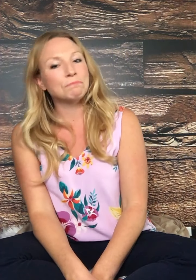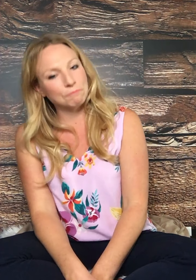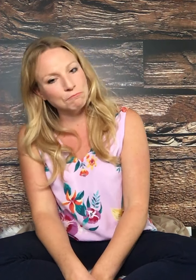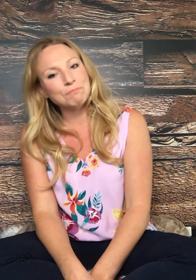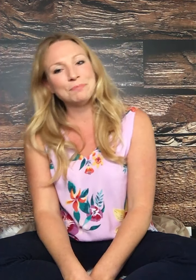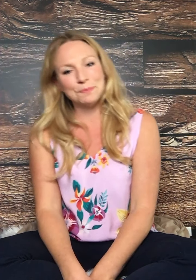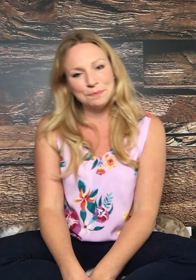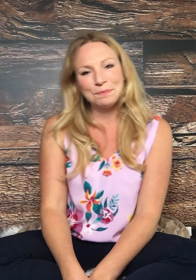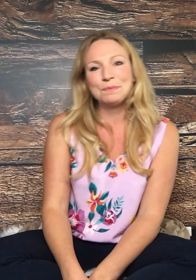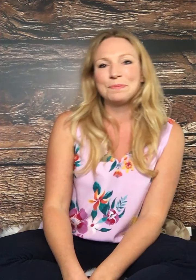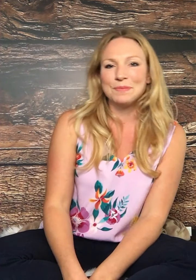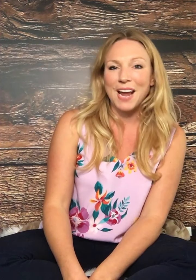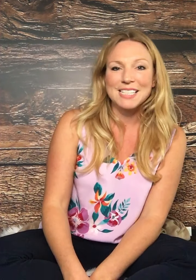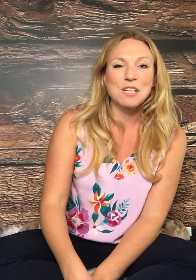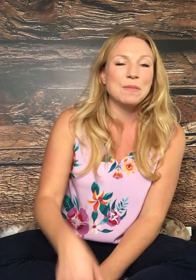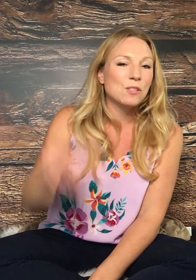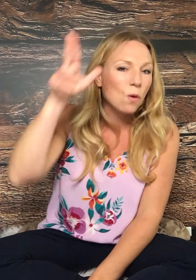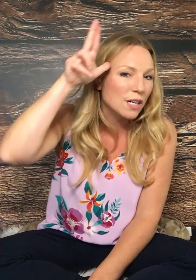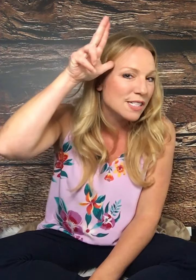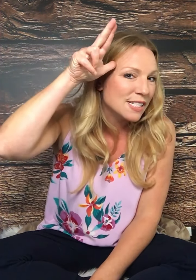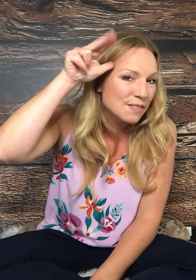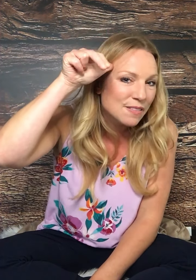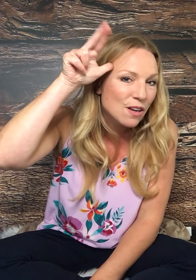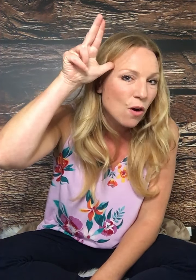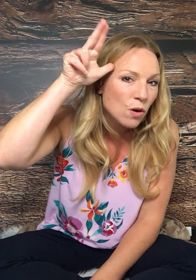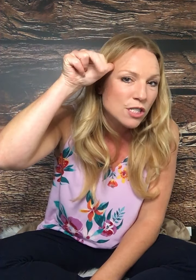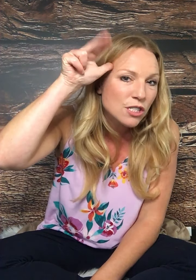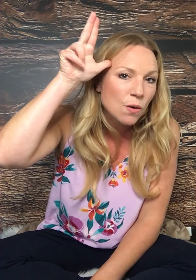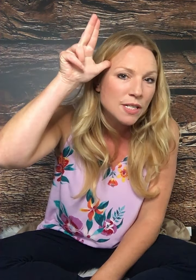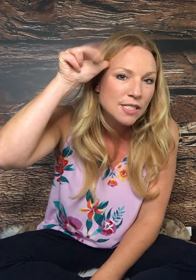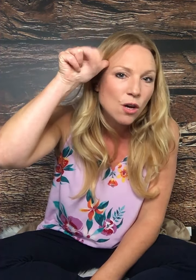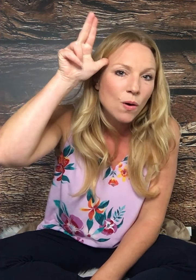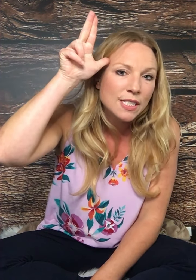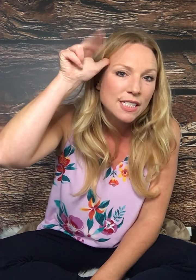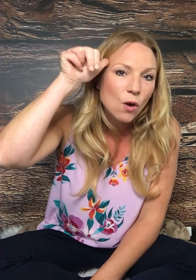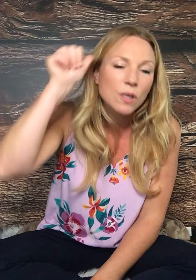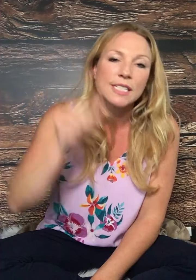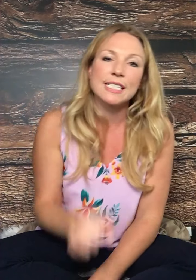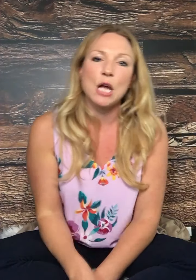ruff. Next up is horse. Horse, horse, horse, horse.